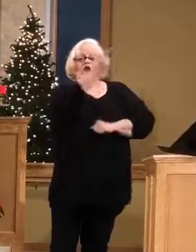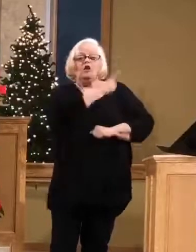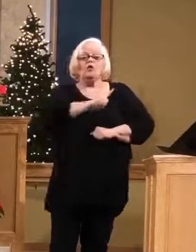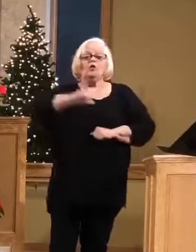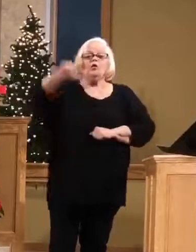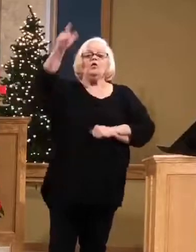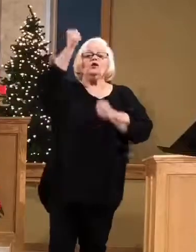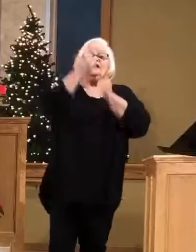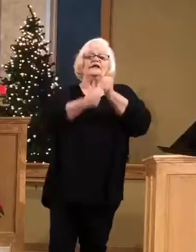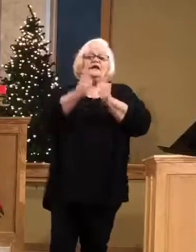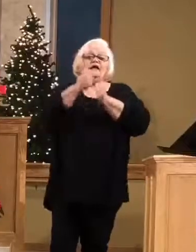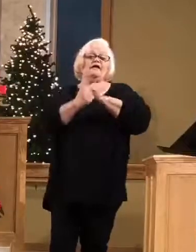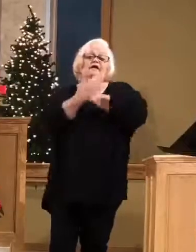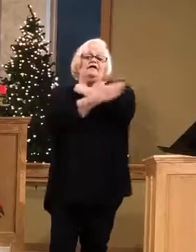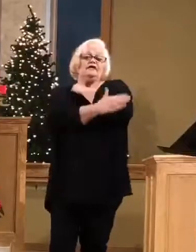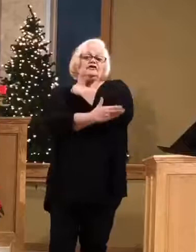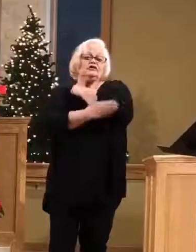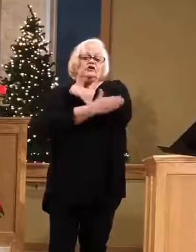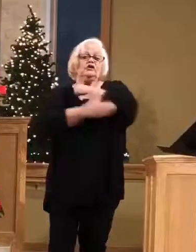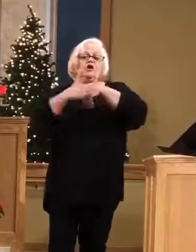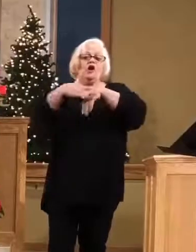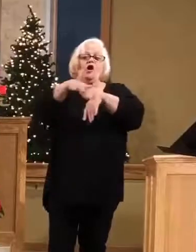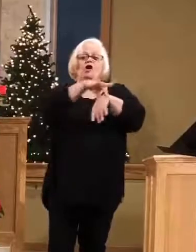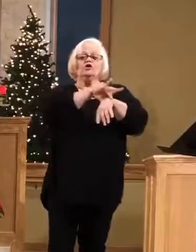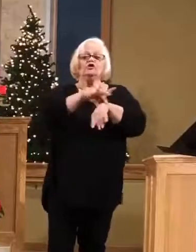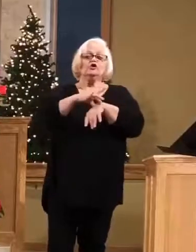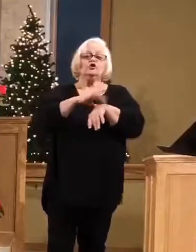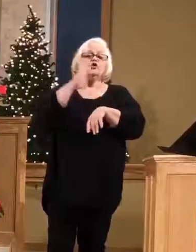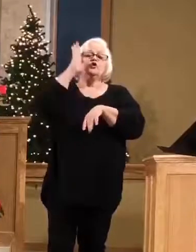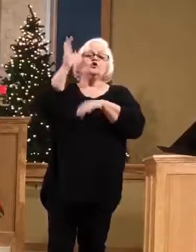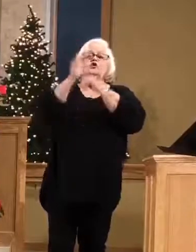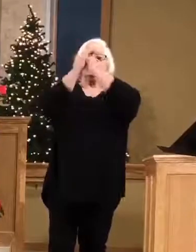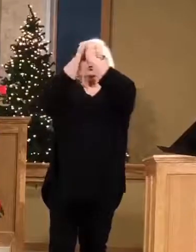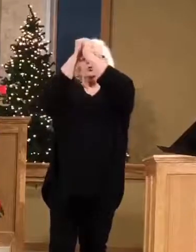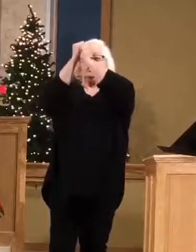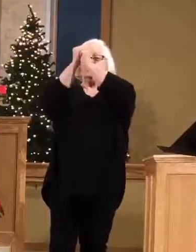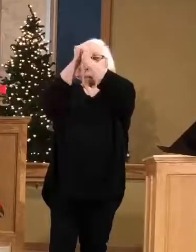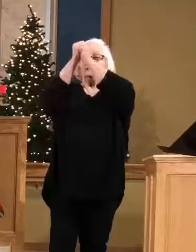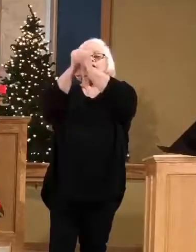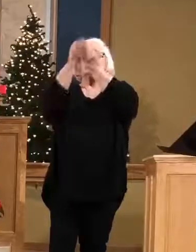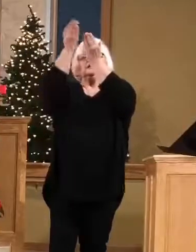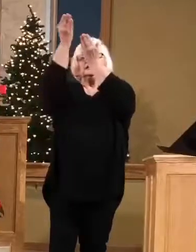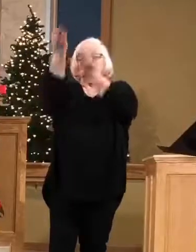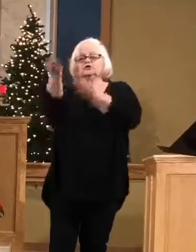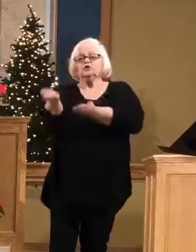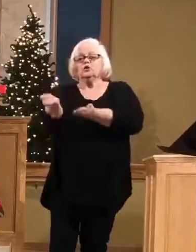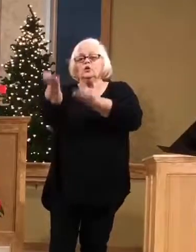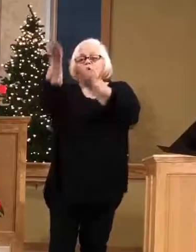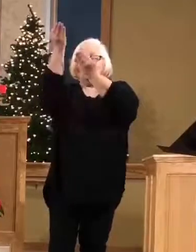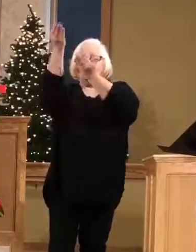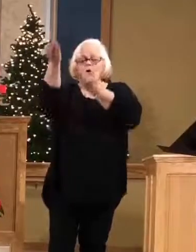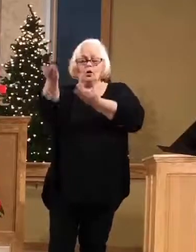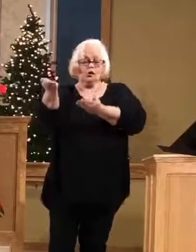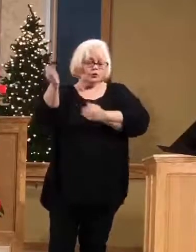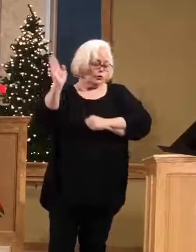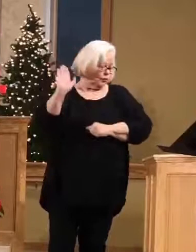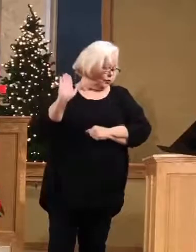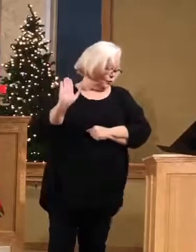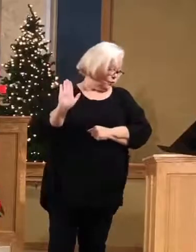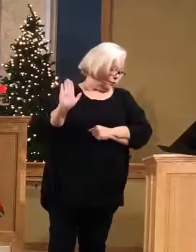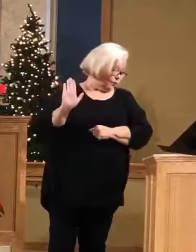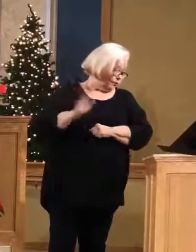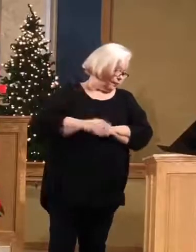Lord, every nation on earth will adore you.